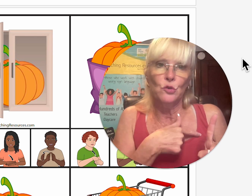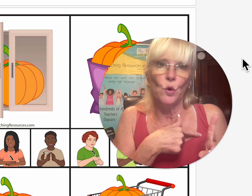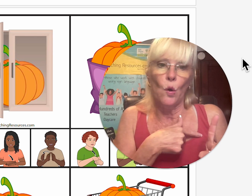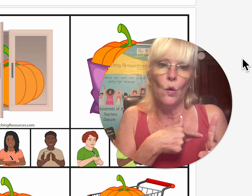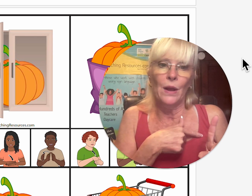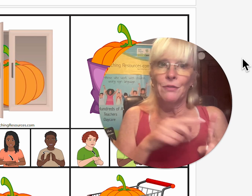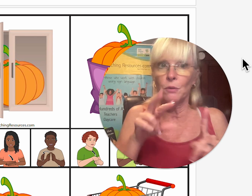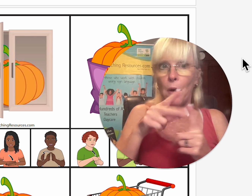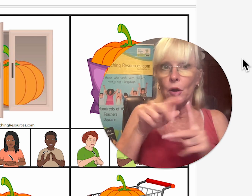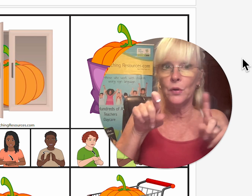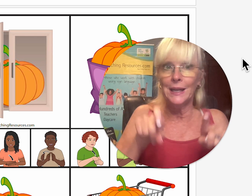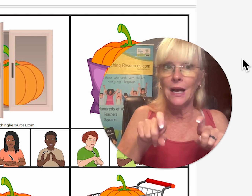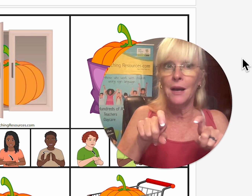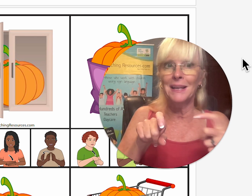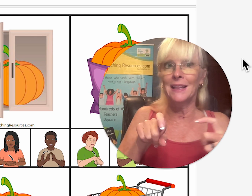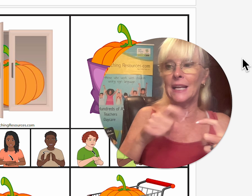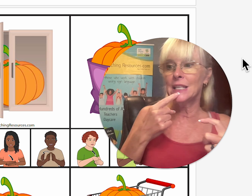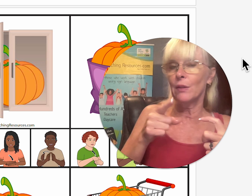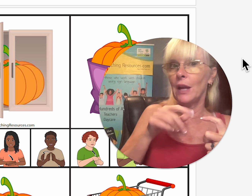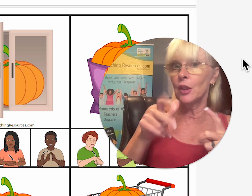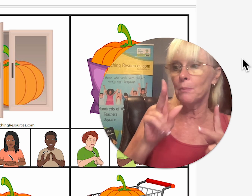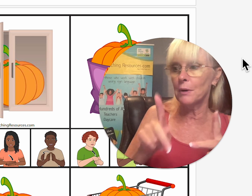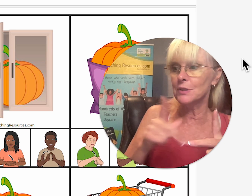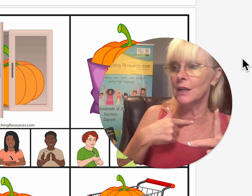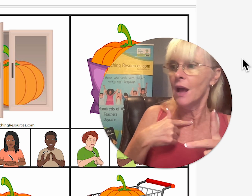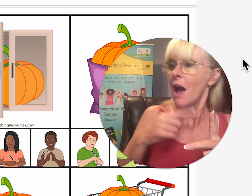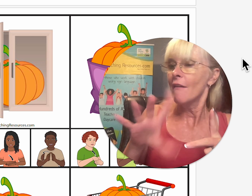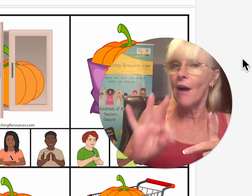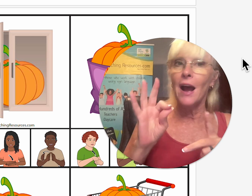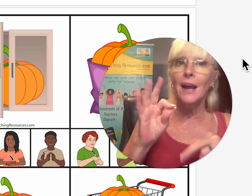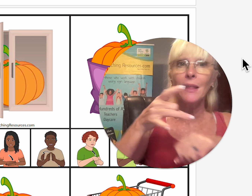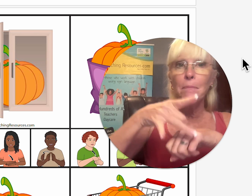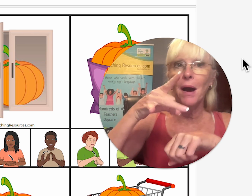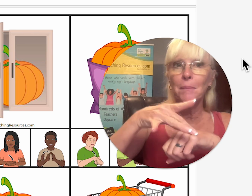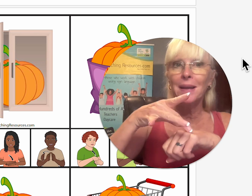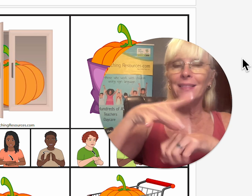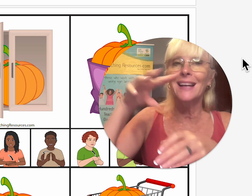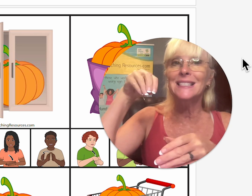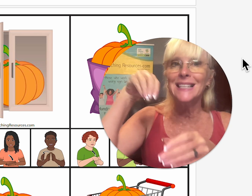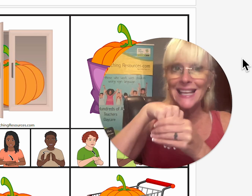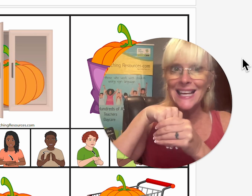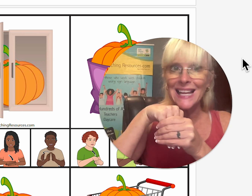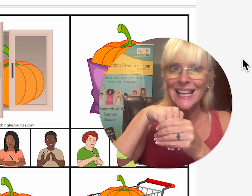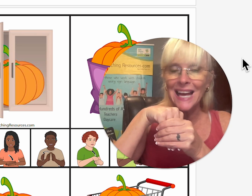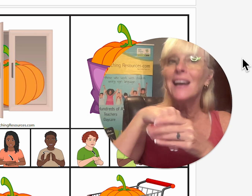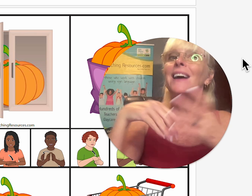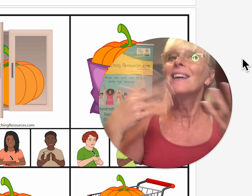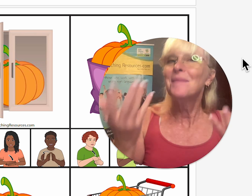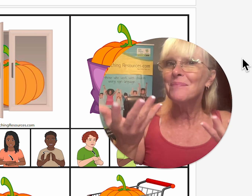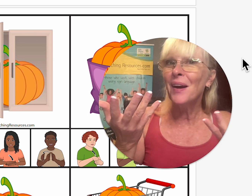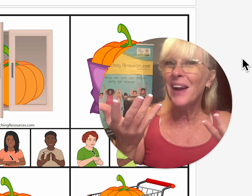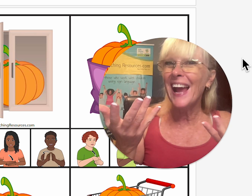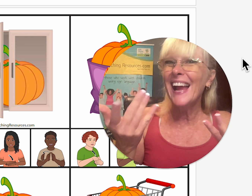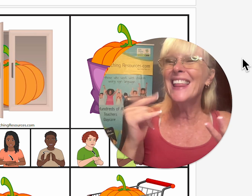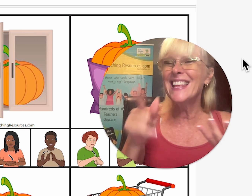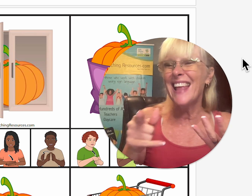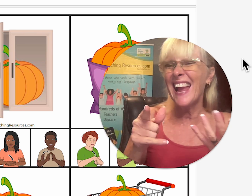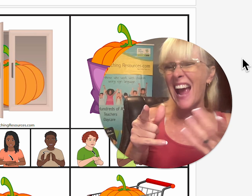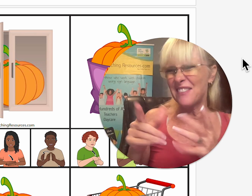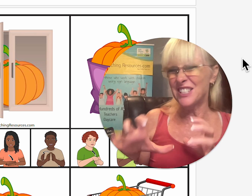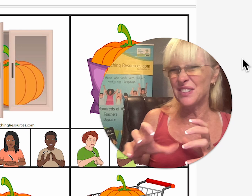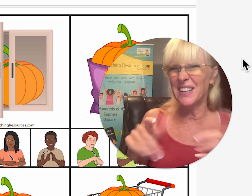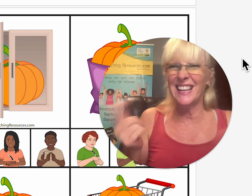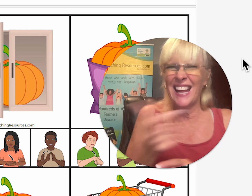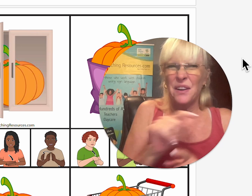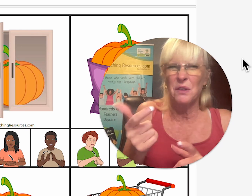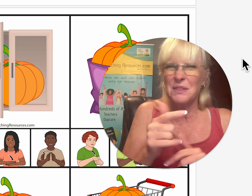in control if they're partnering up, and they tell the other person, find the pumpkin that's in. Okay, and then they